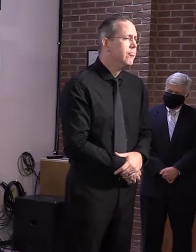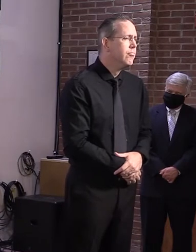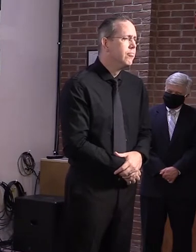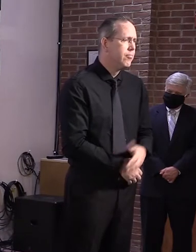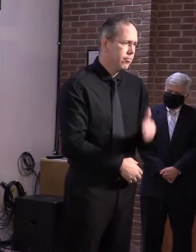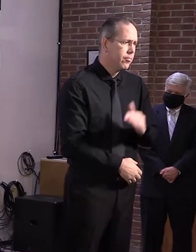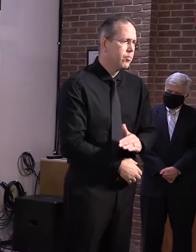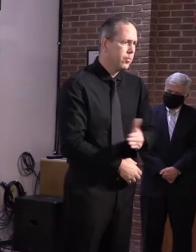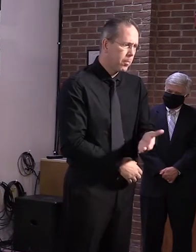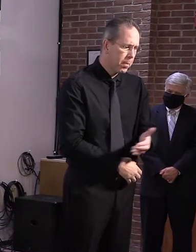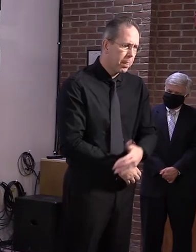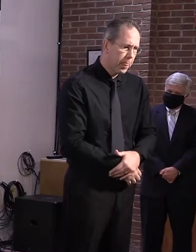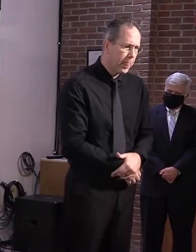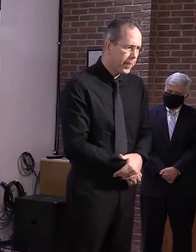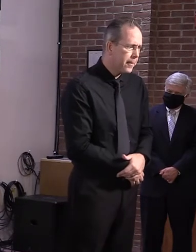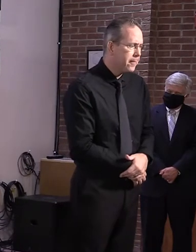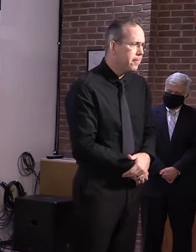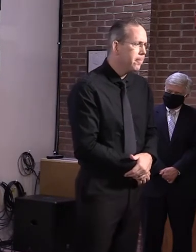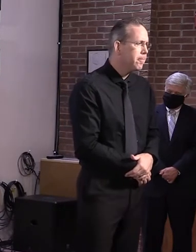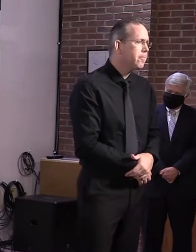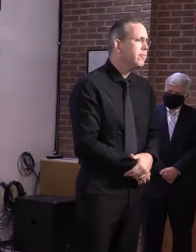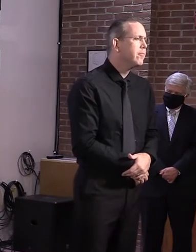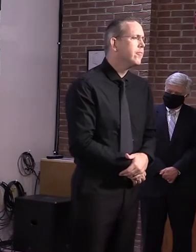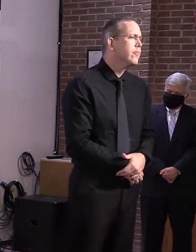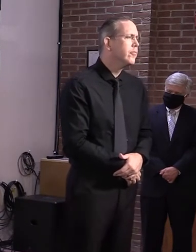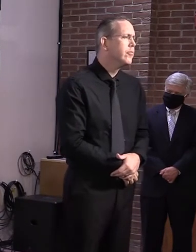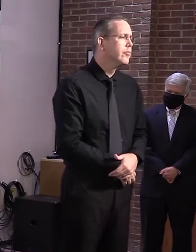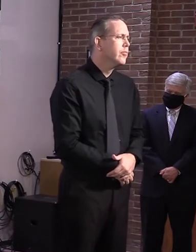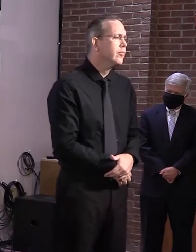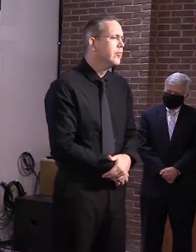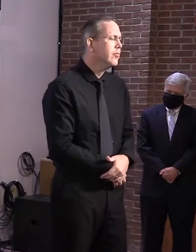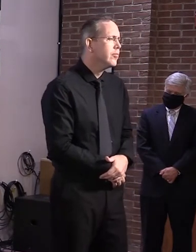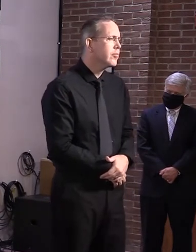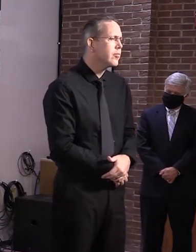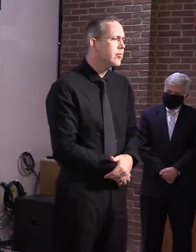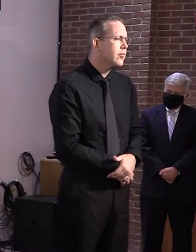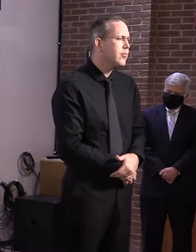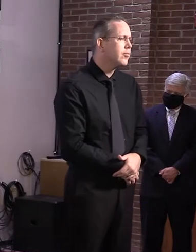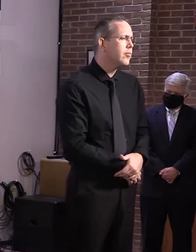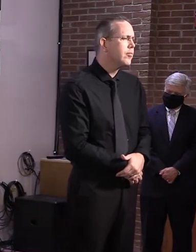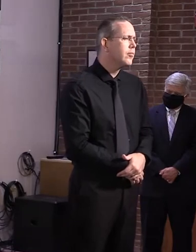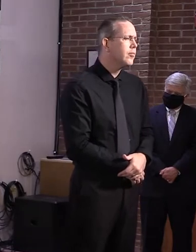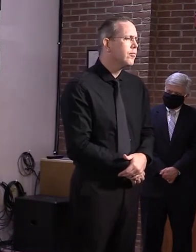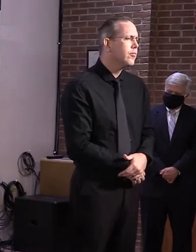Hi, quick question for Dr. Levine regarding the